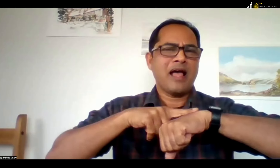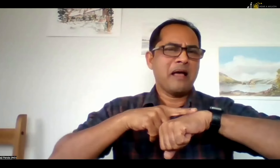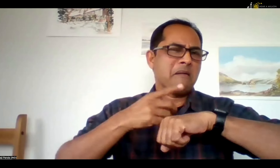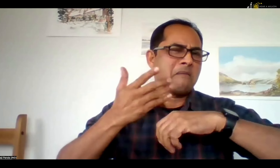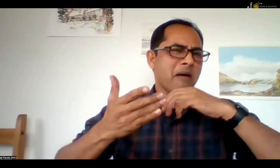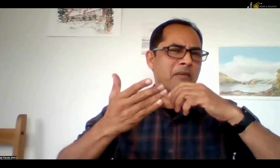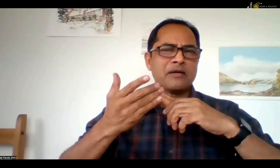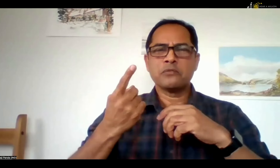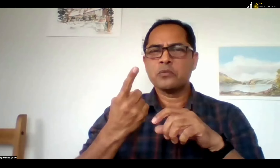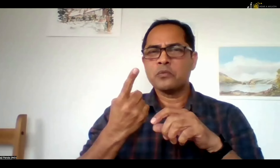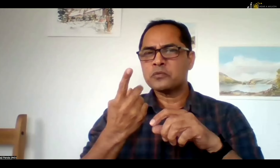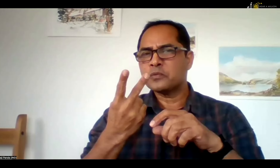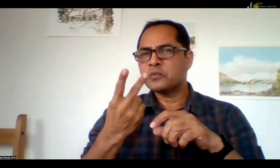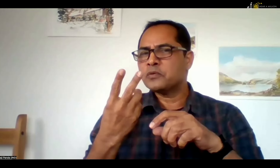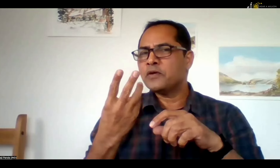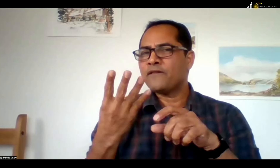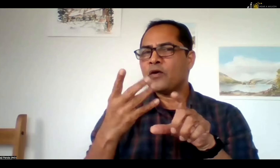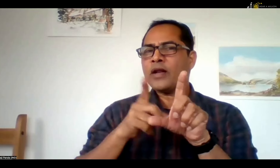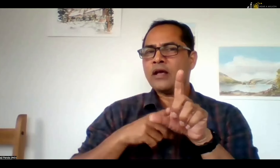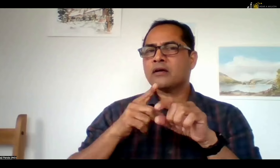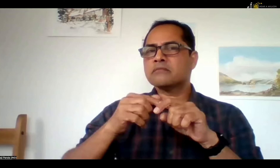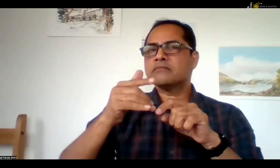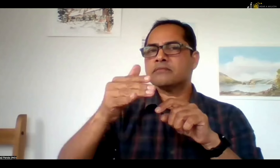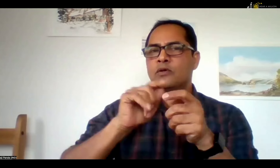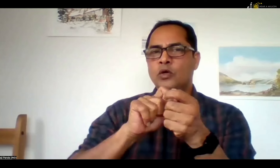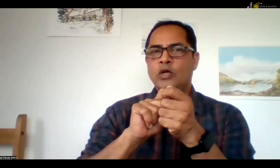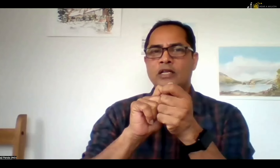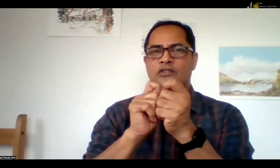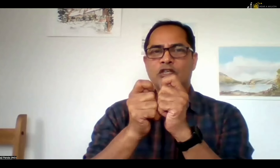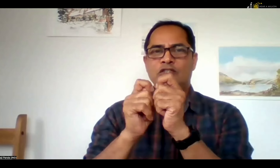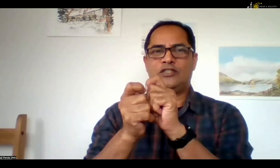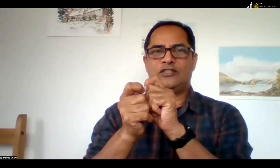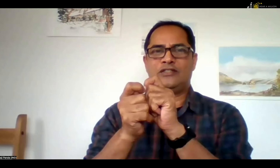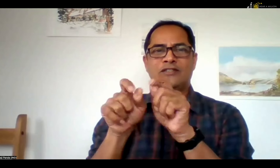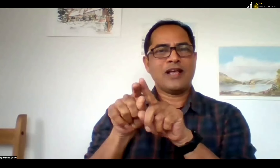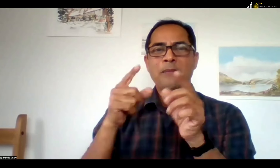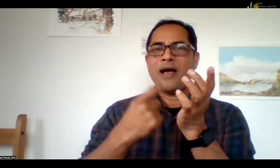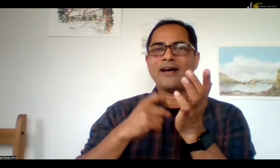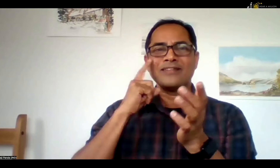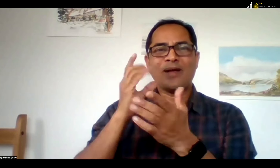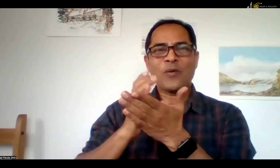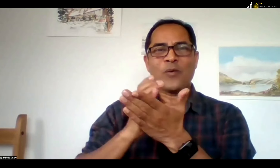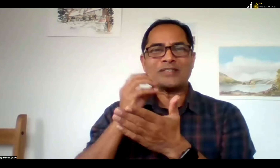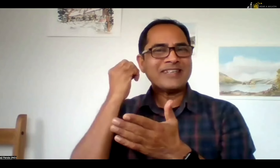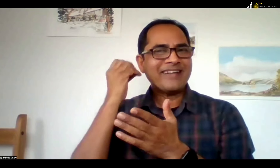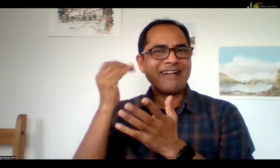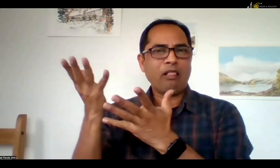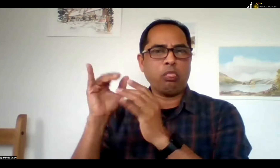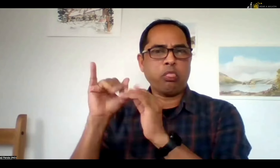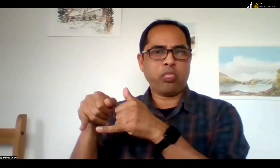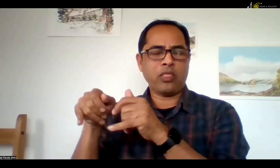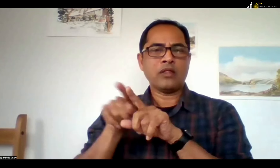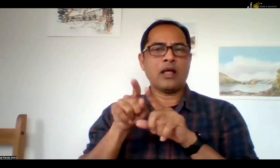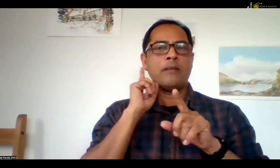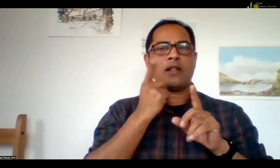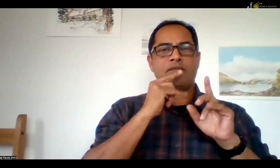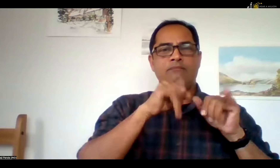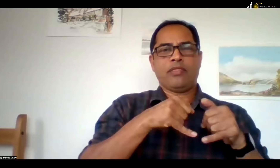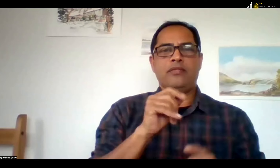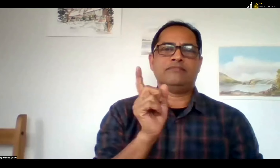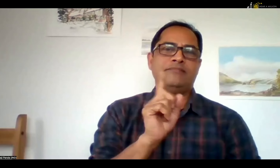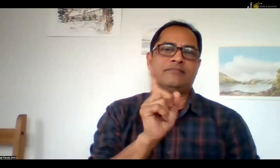platforms. See, you might be doing D.Ed, you might be doing B.Ed and other courses, but the knowledge, the philosophy, the